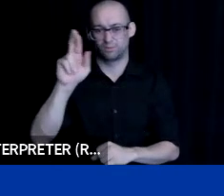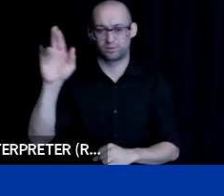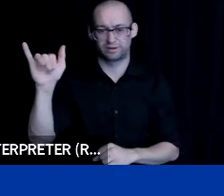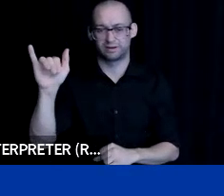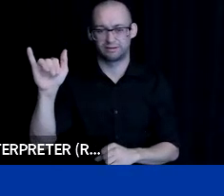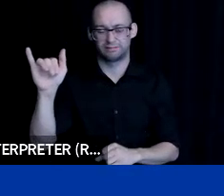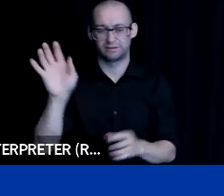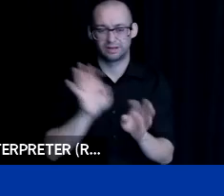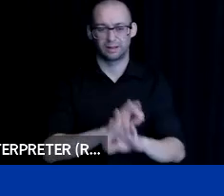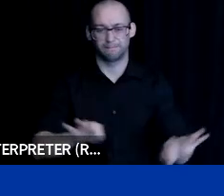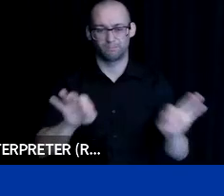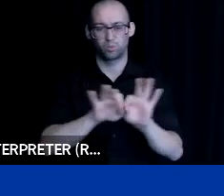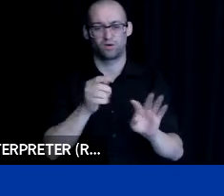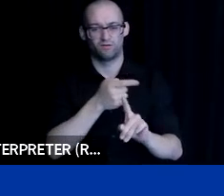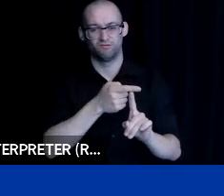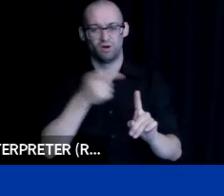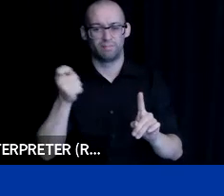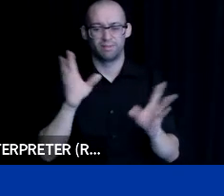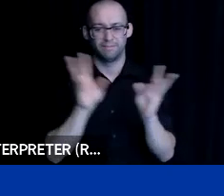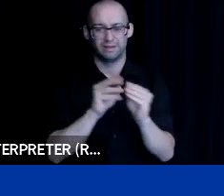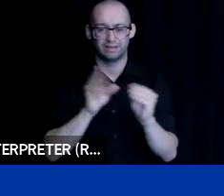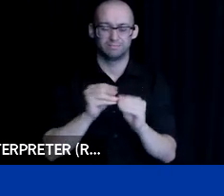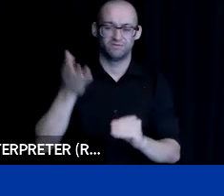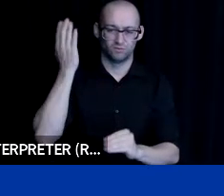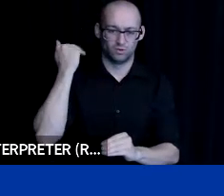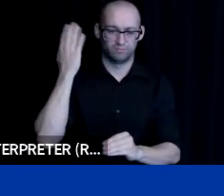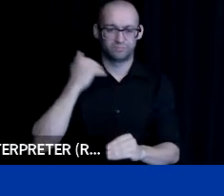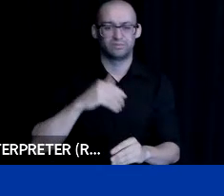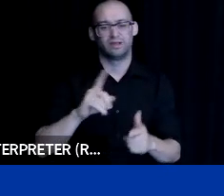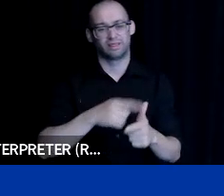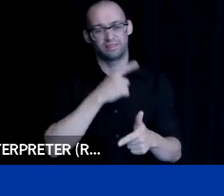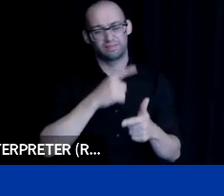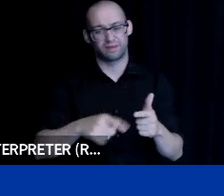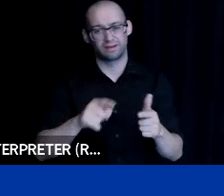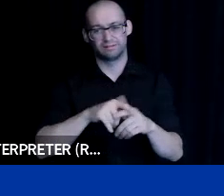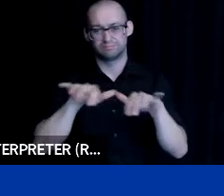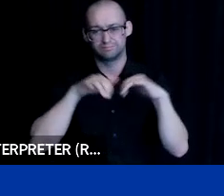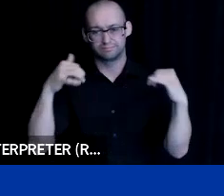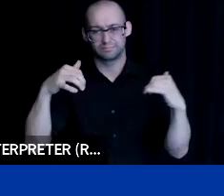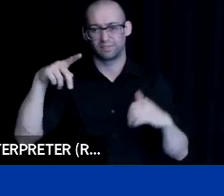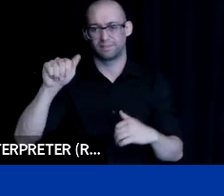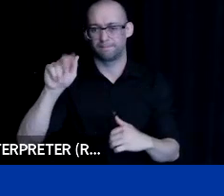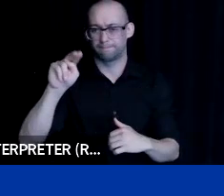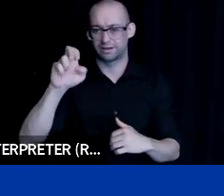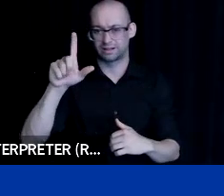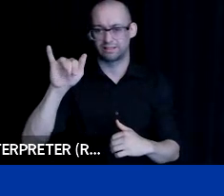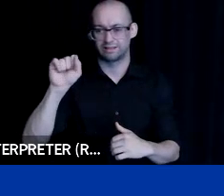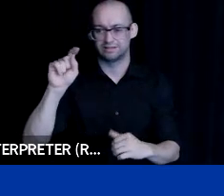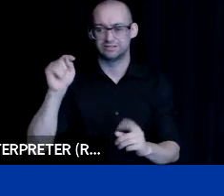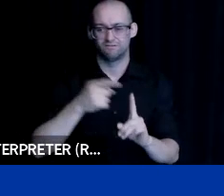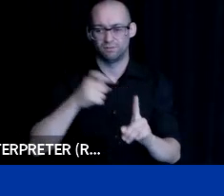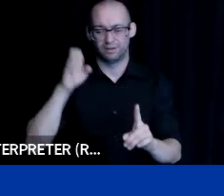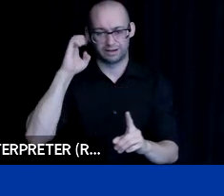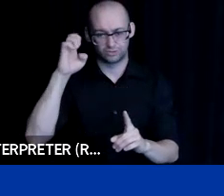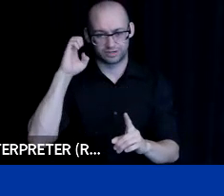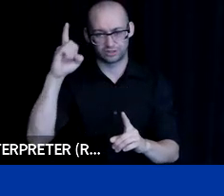meeting, followed by a group of panelists from the education field to speak to us